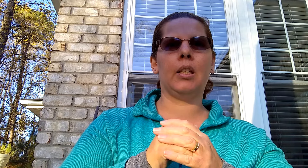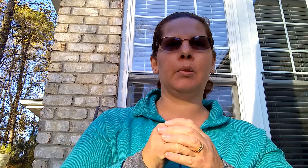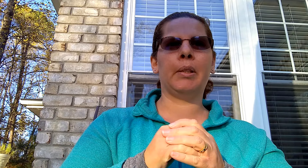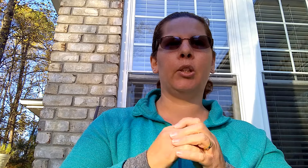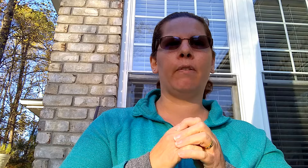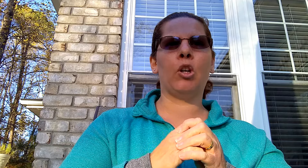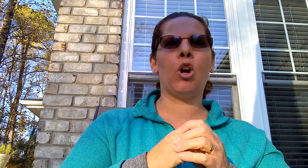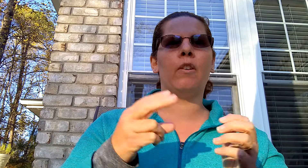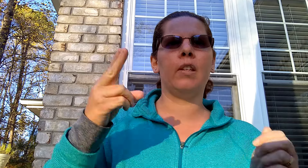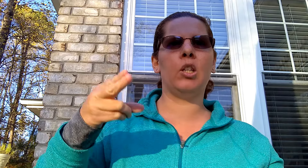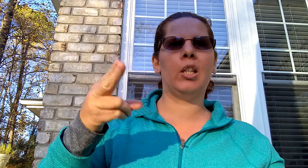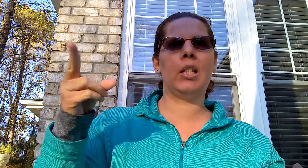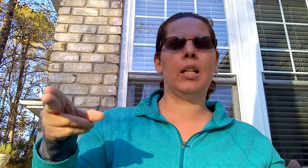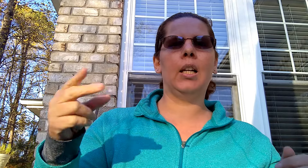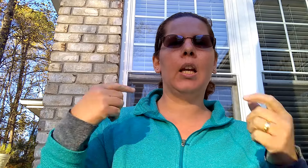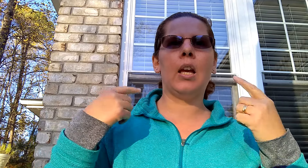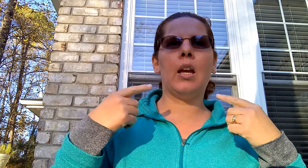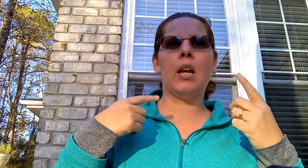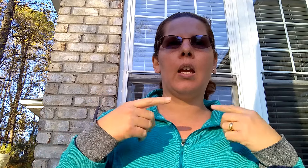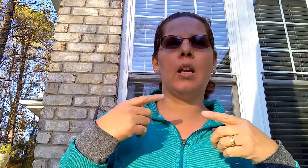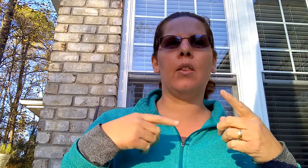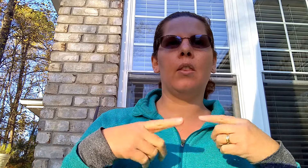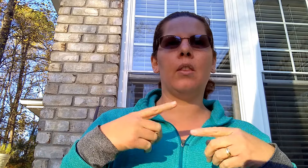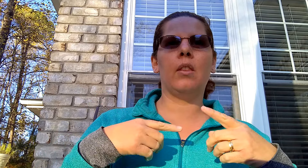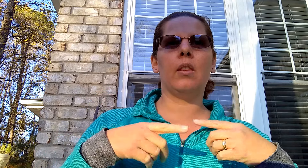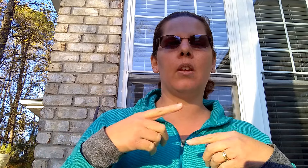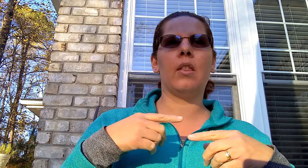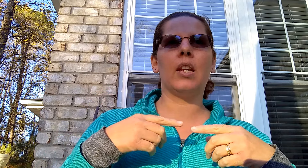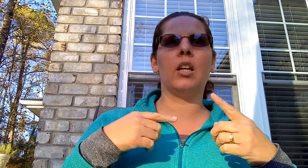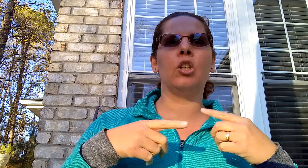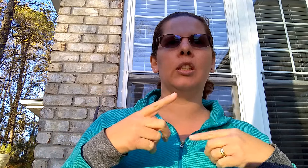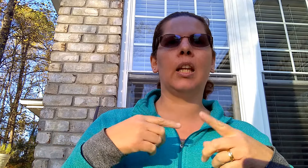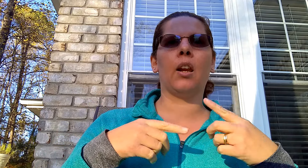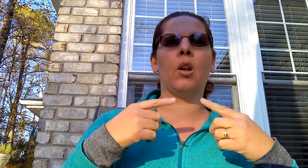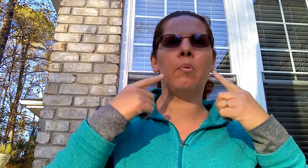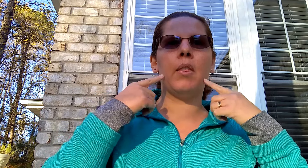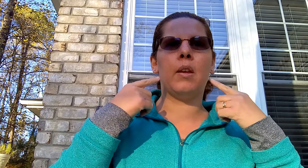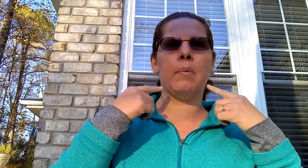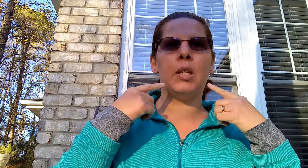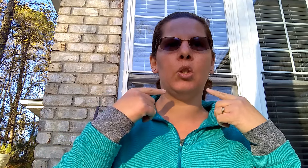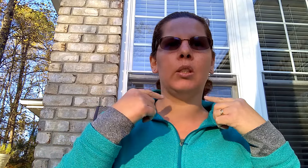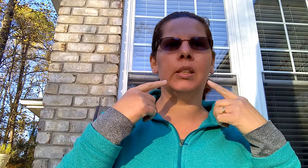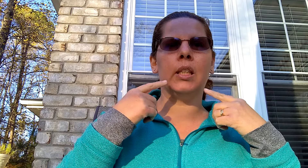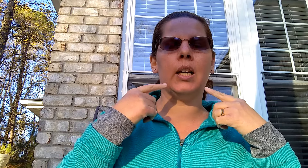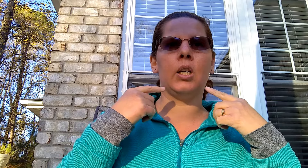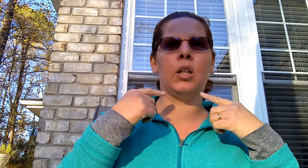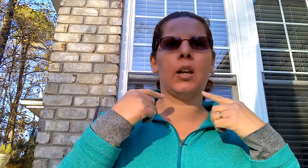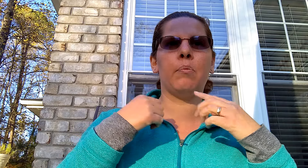especially if they're hard of hearing and they can understand a little bit. They may use lip